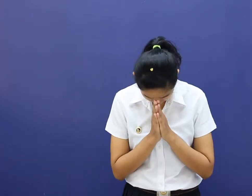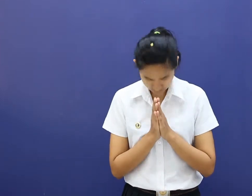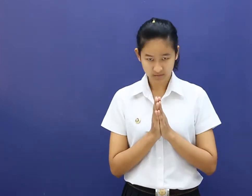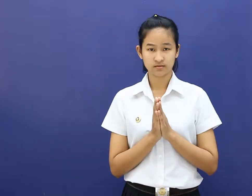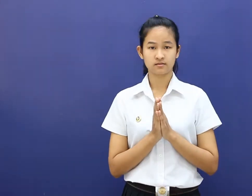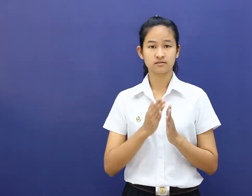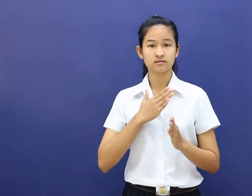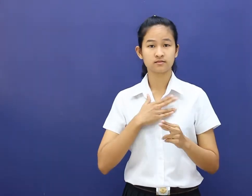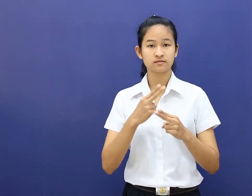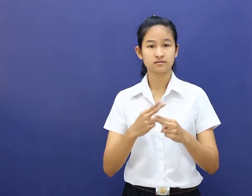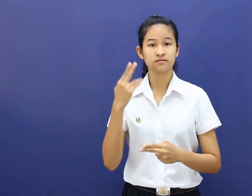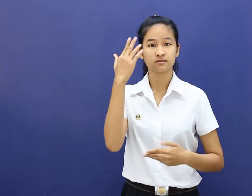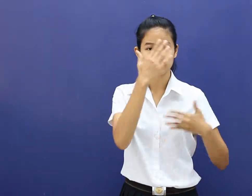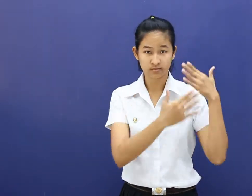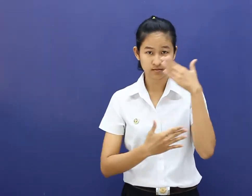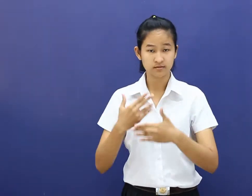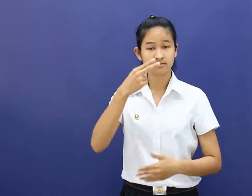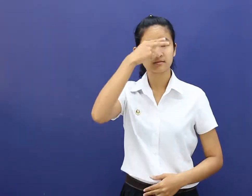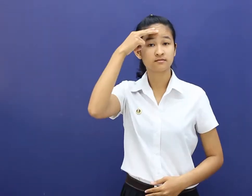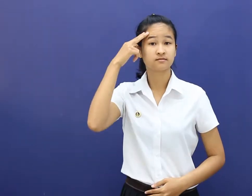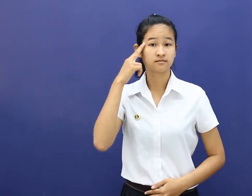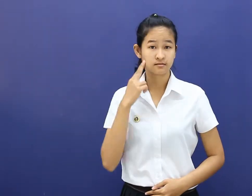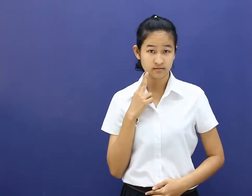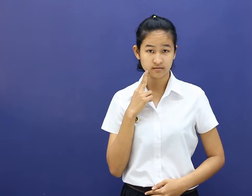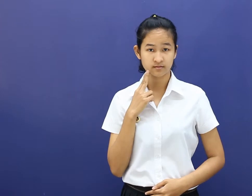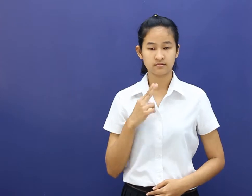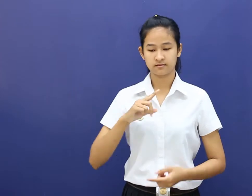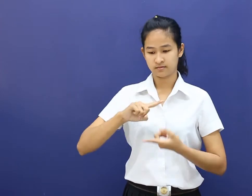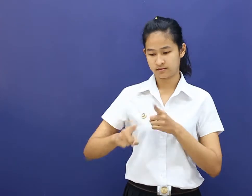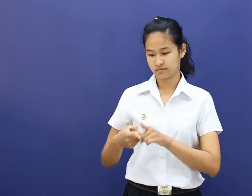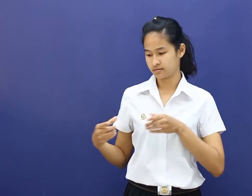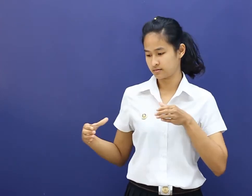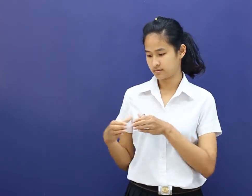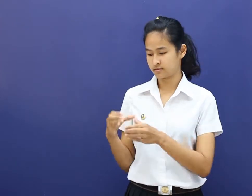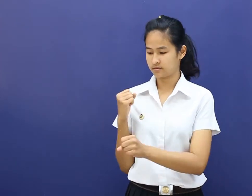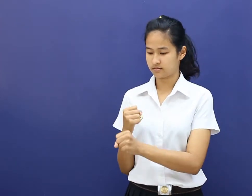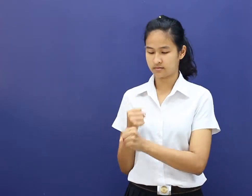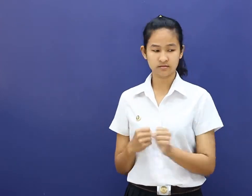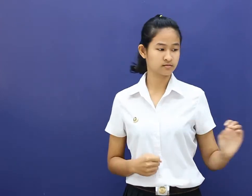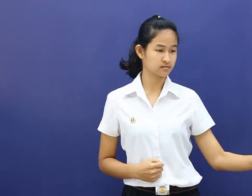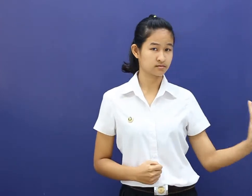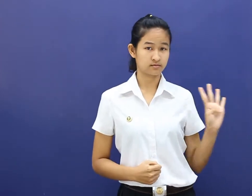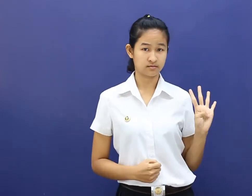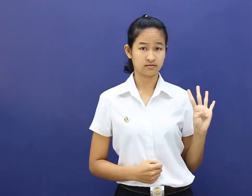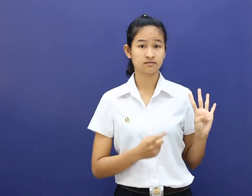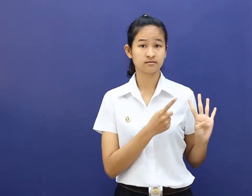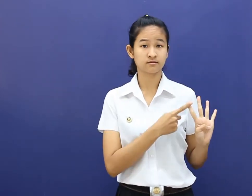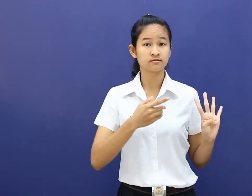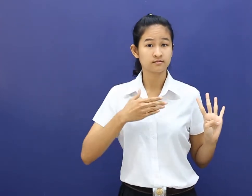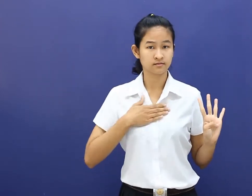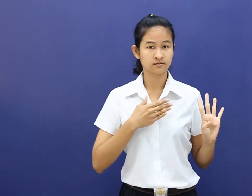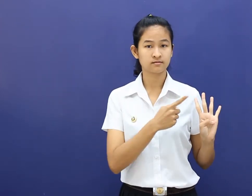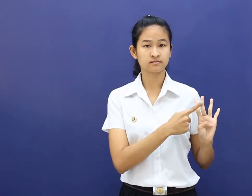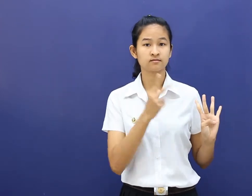Good evening. My name is Chitraphorn Lamthung, and these are my three friends.